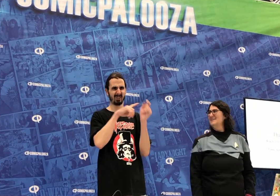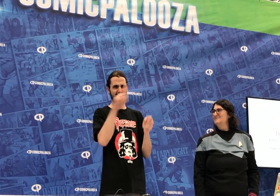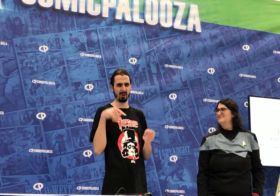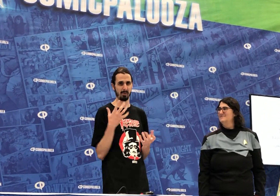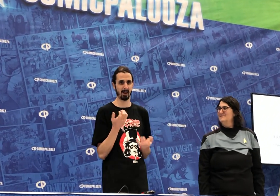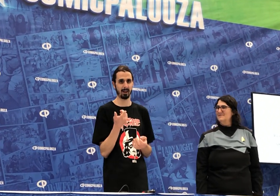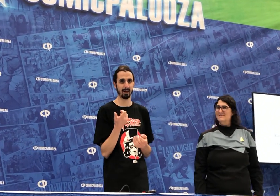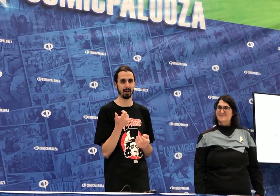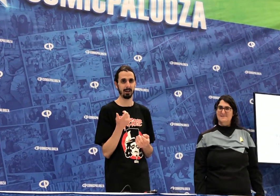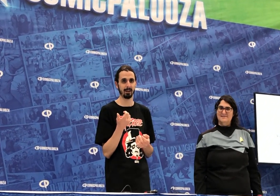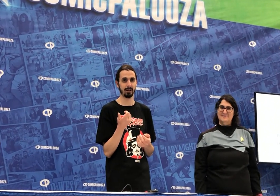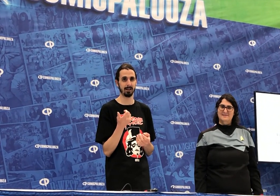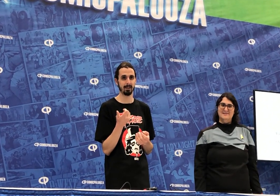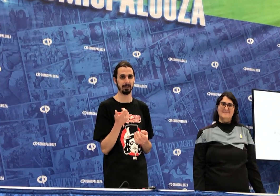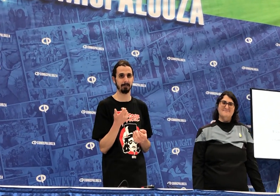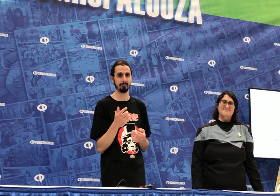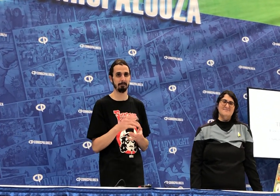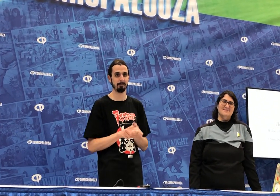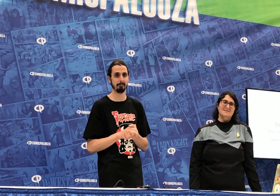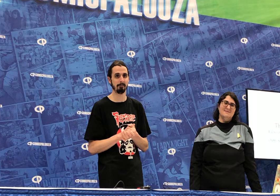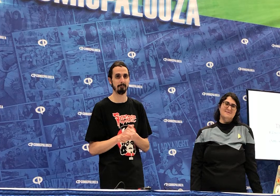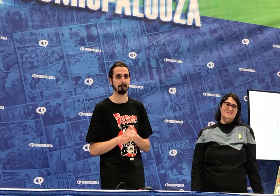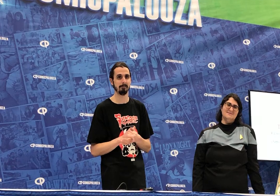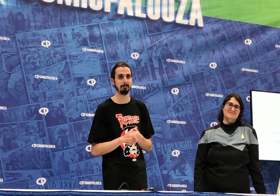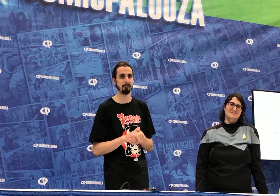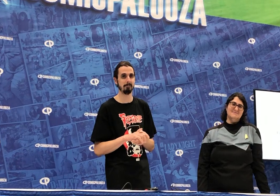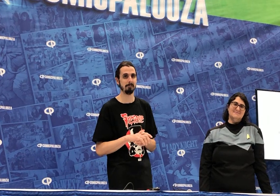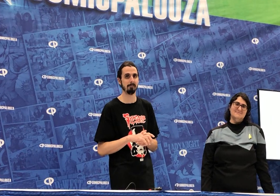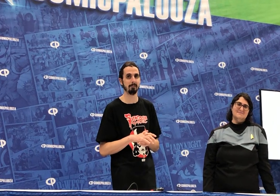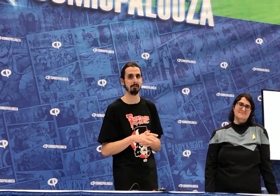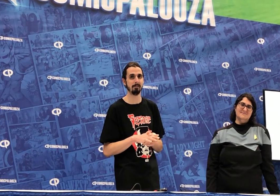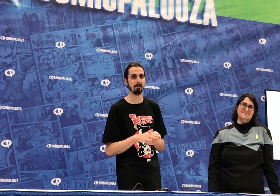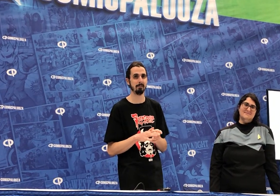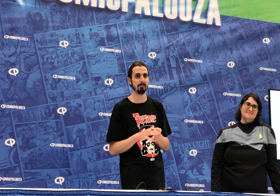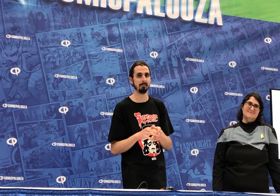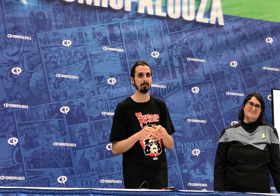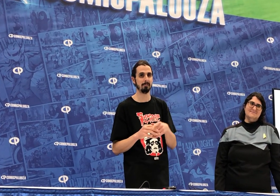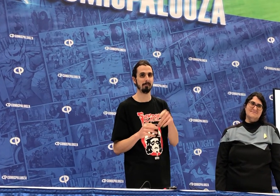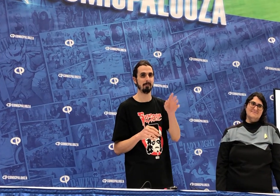Let's do a picture. Does everyone want to get a picture together with our deaf photographer, Hun?